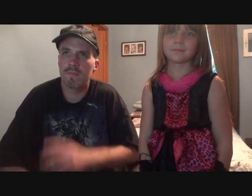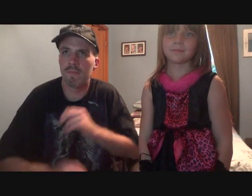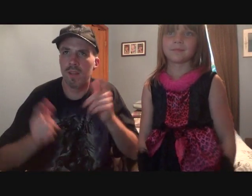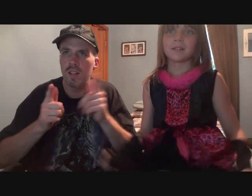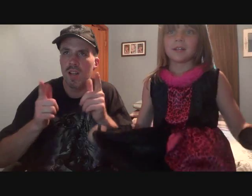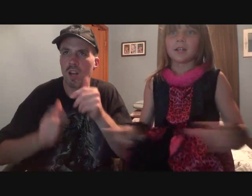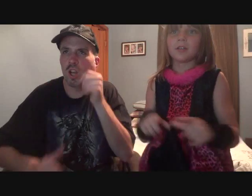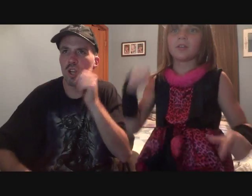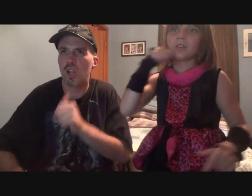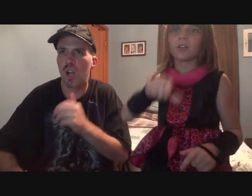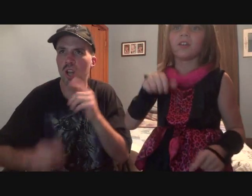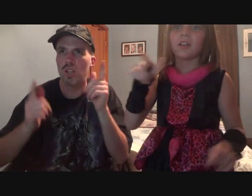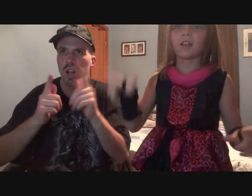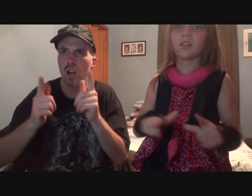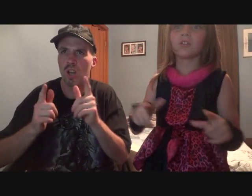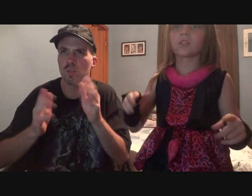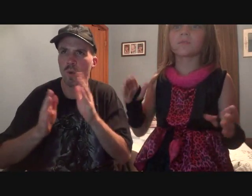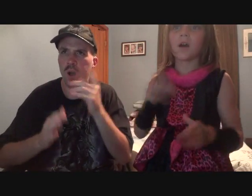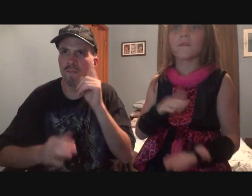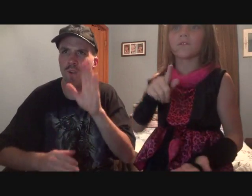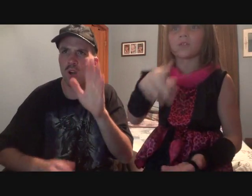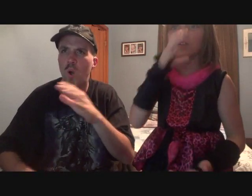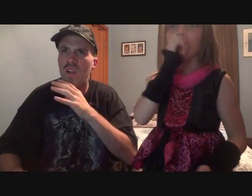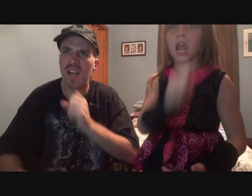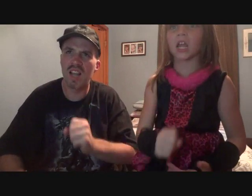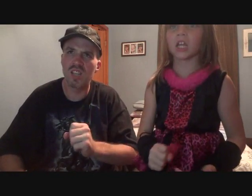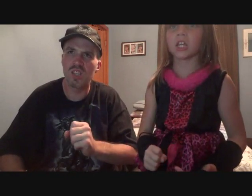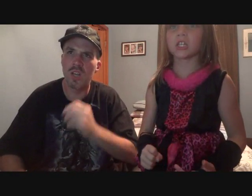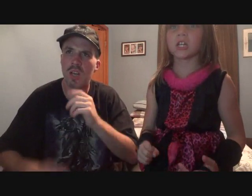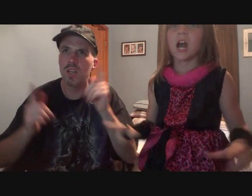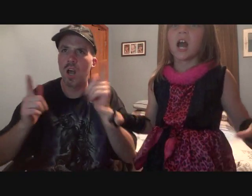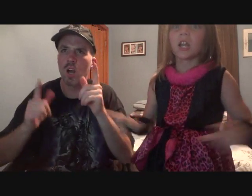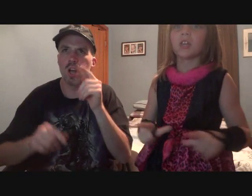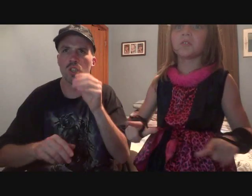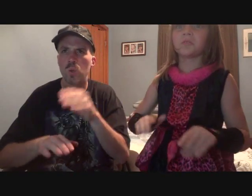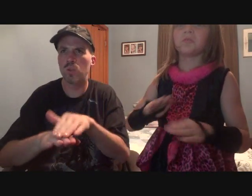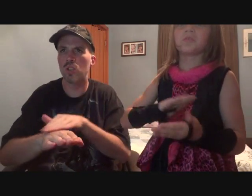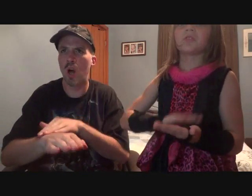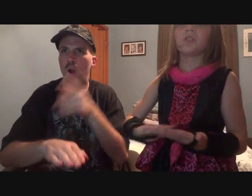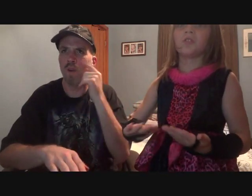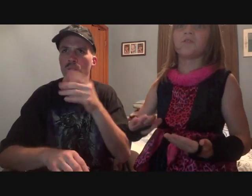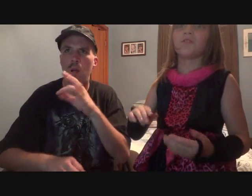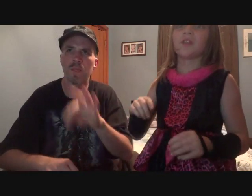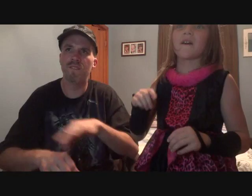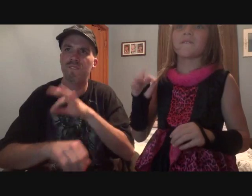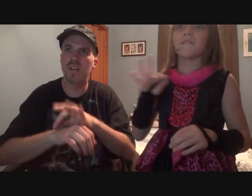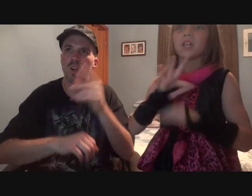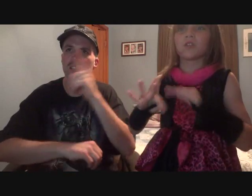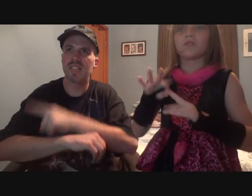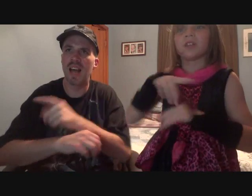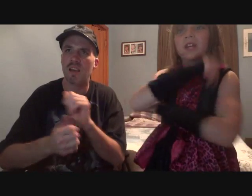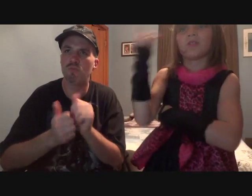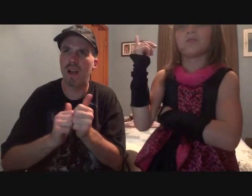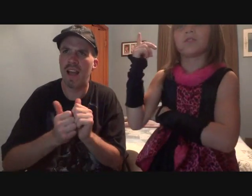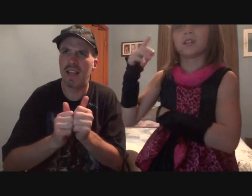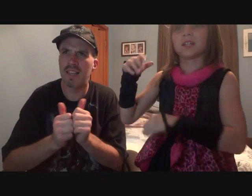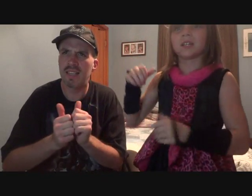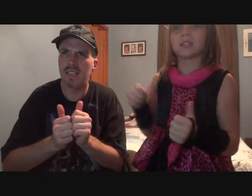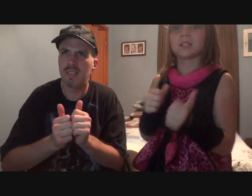A little girl, a little small for her age A little too slow for the field day rage